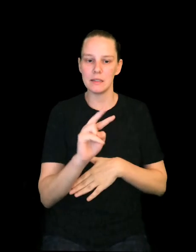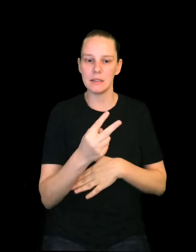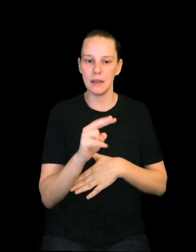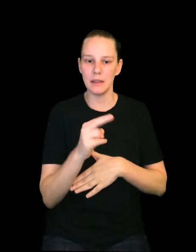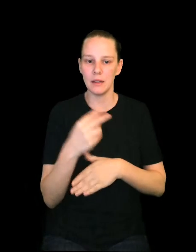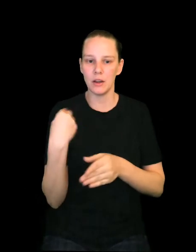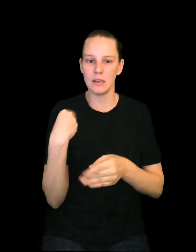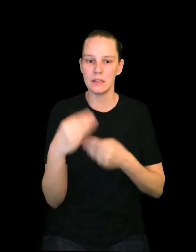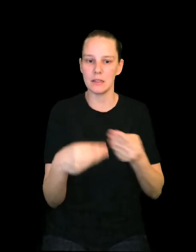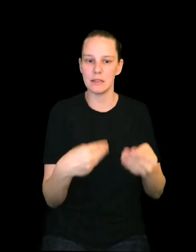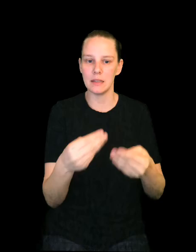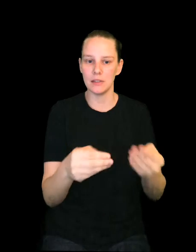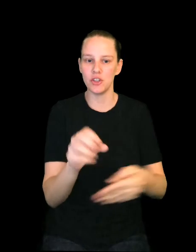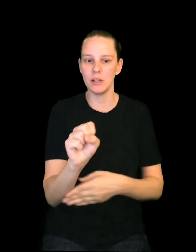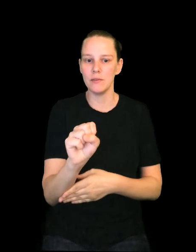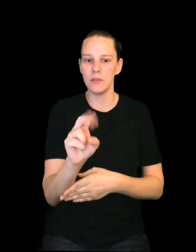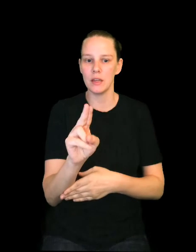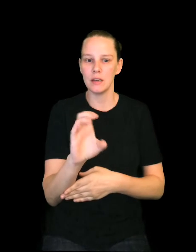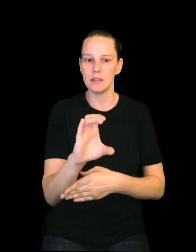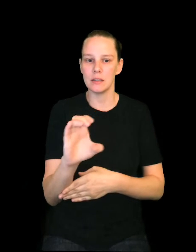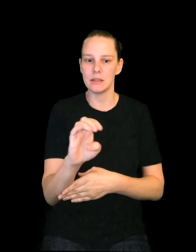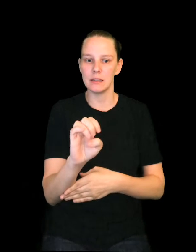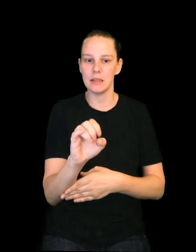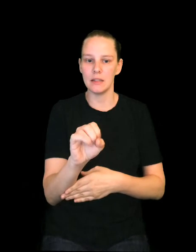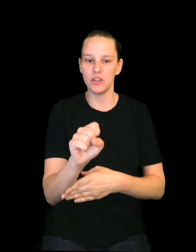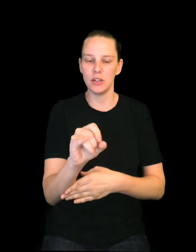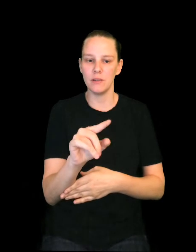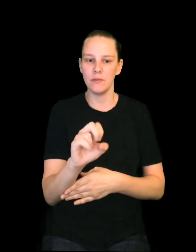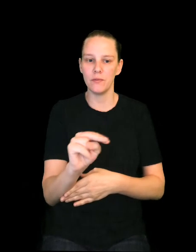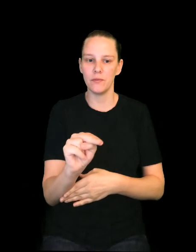primary and secondary succession,